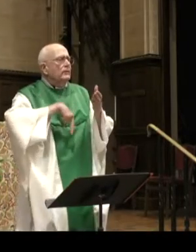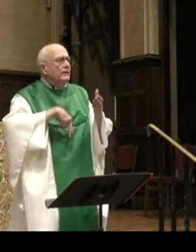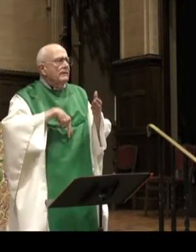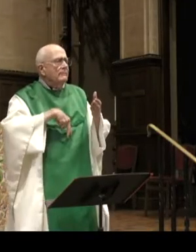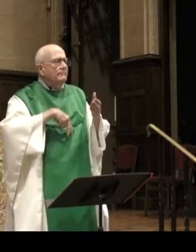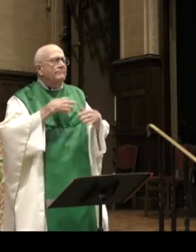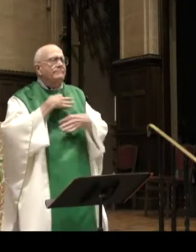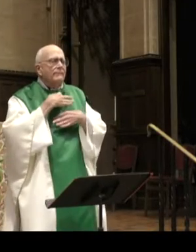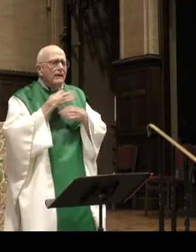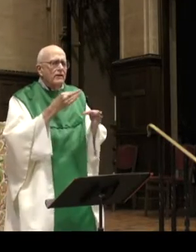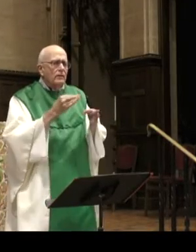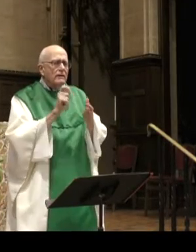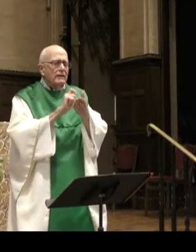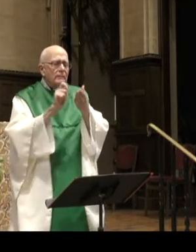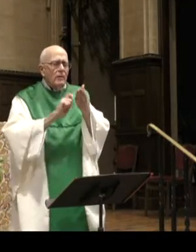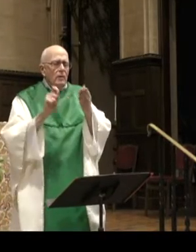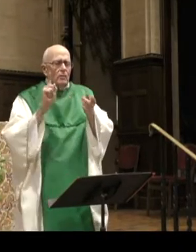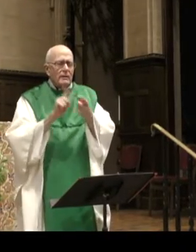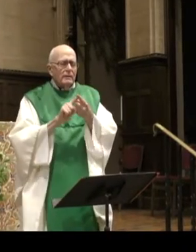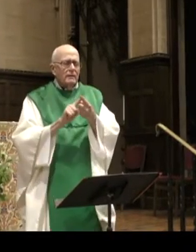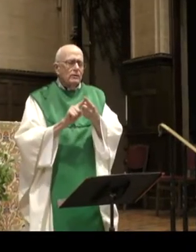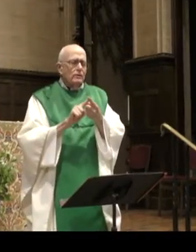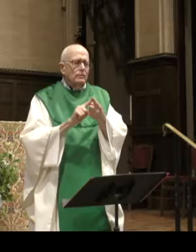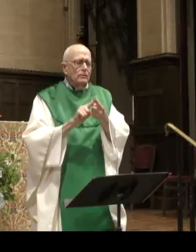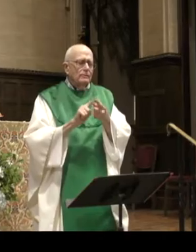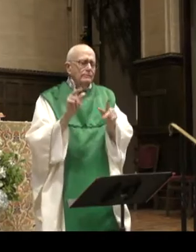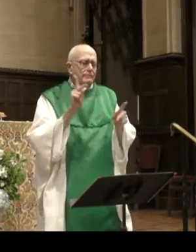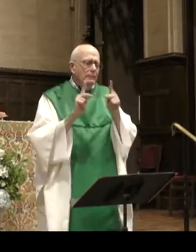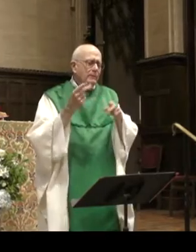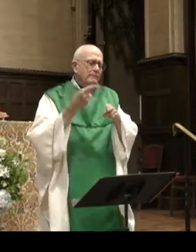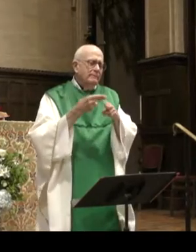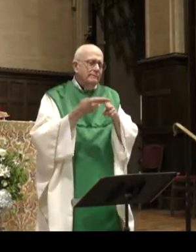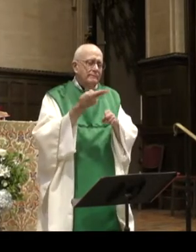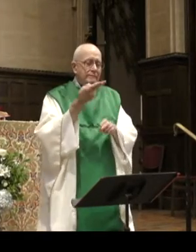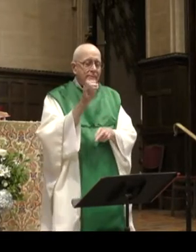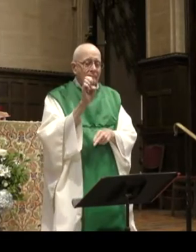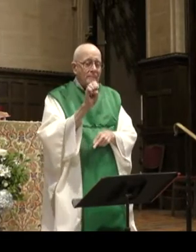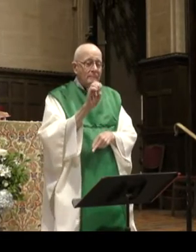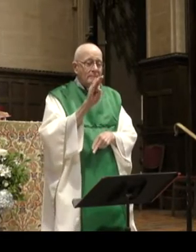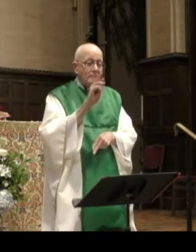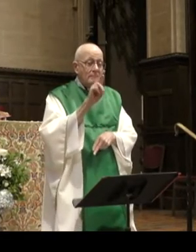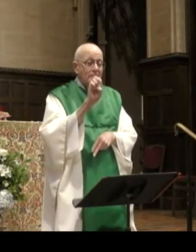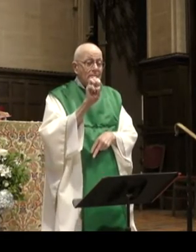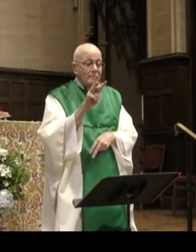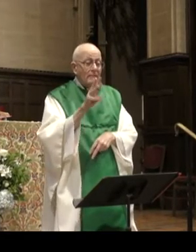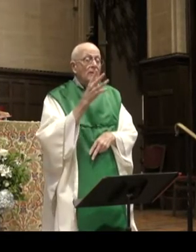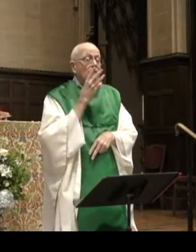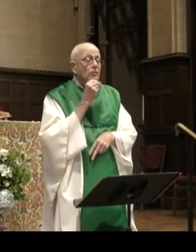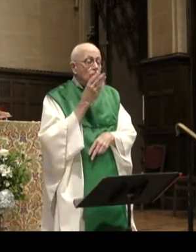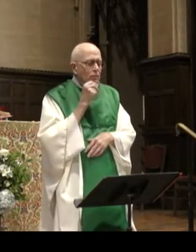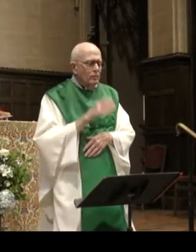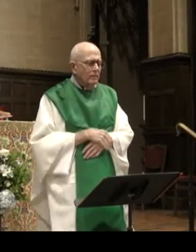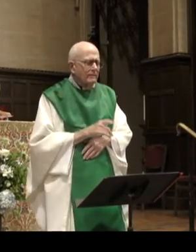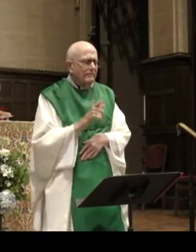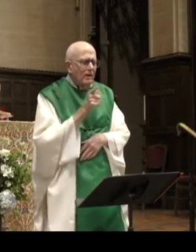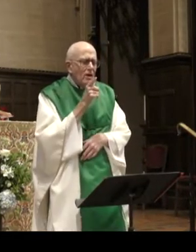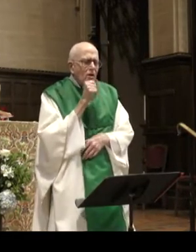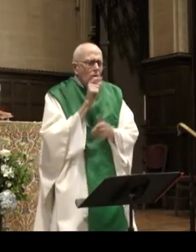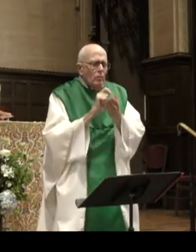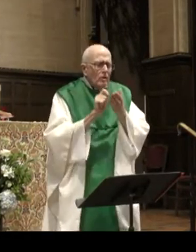That second reading, it's interesting, written to people they're called the Hebrews, Jews. But